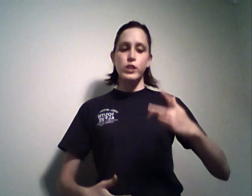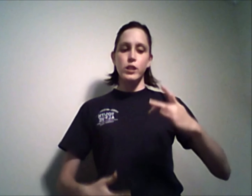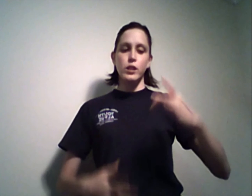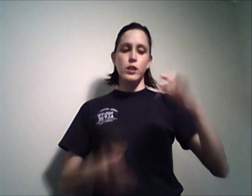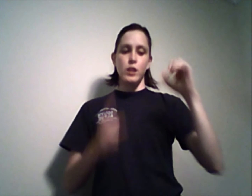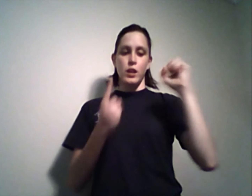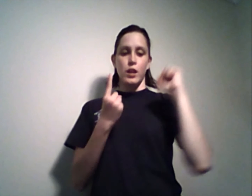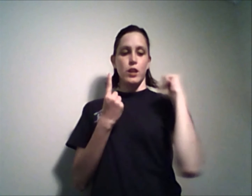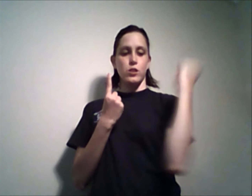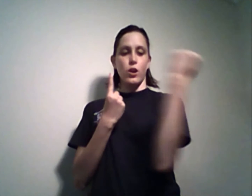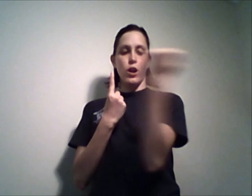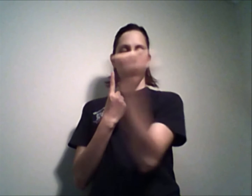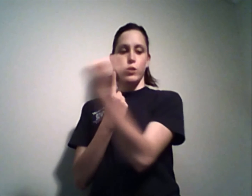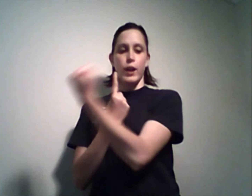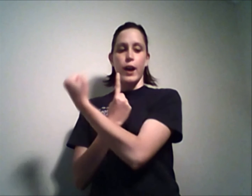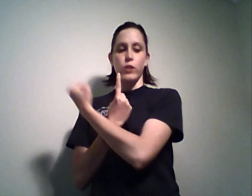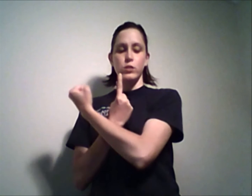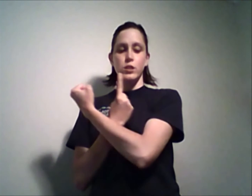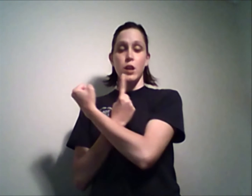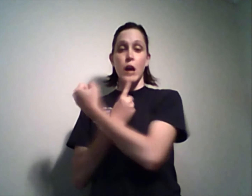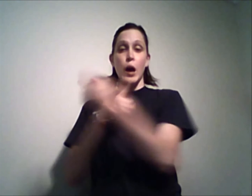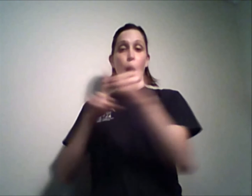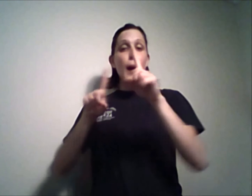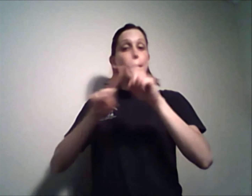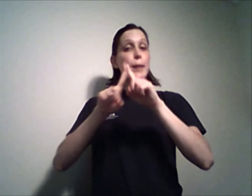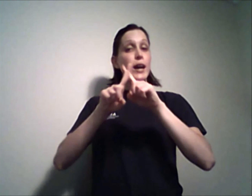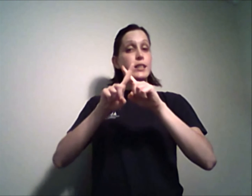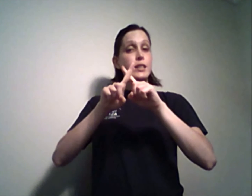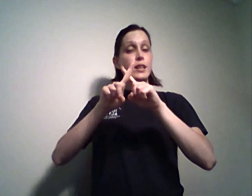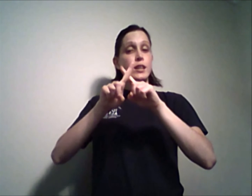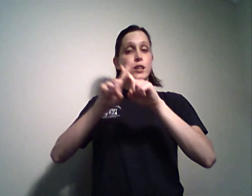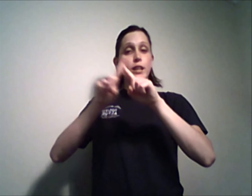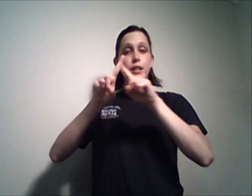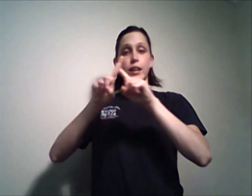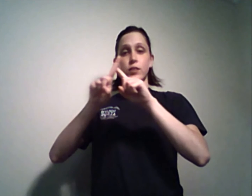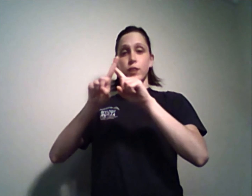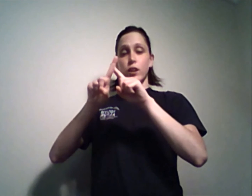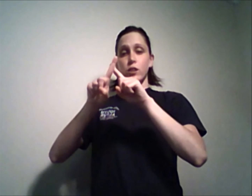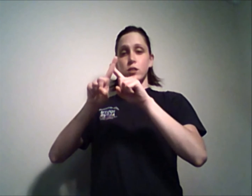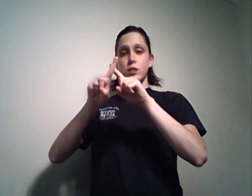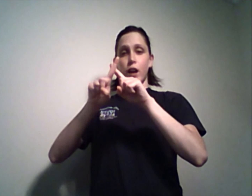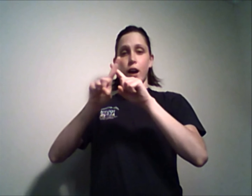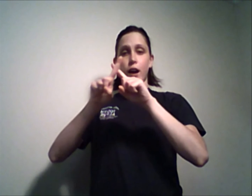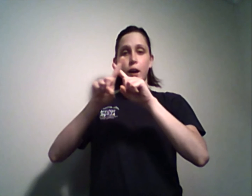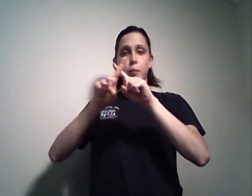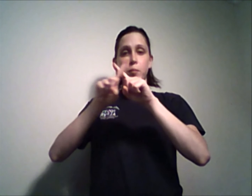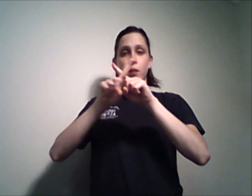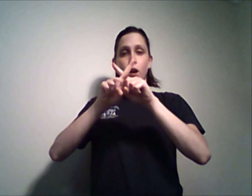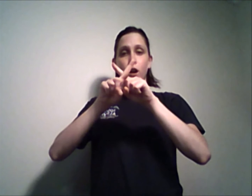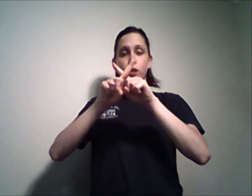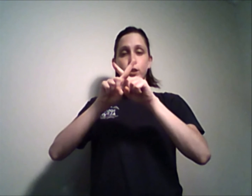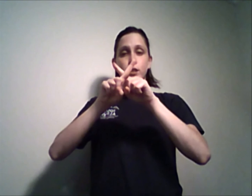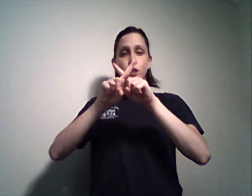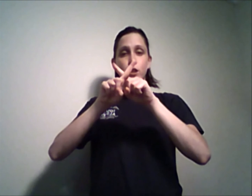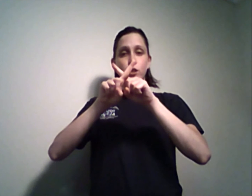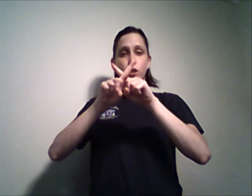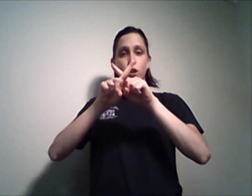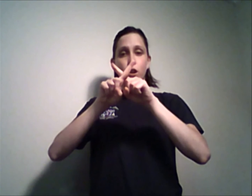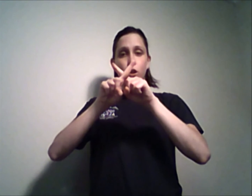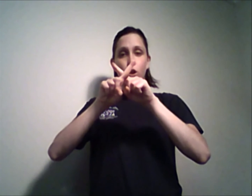depression is all around, but index fingers are going to start as a